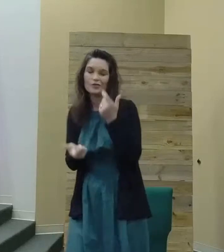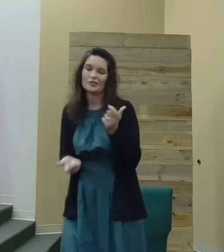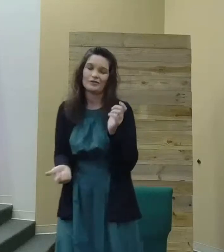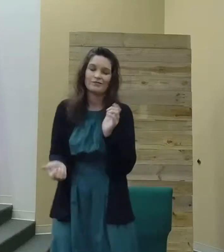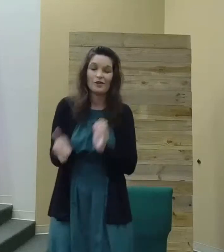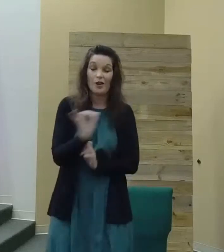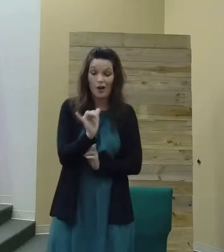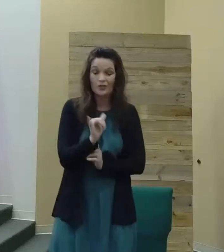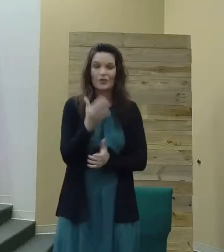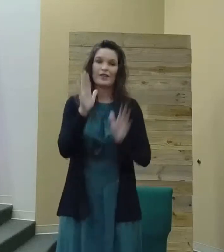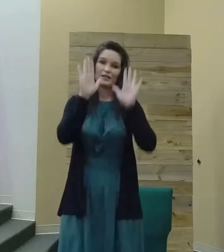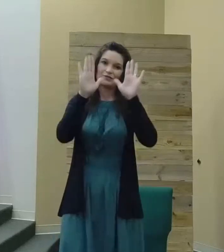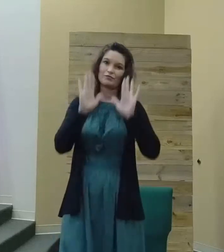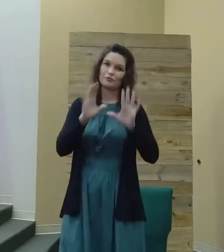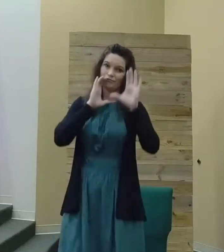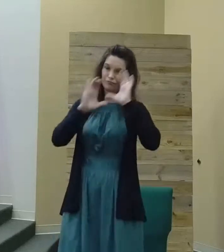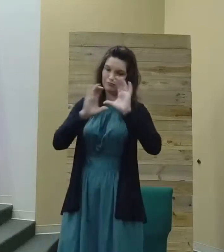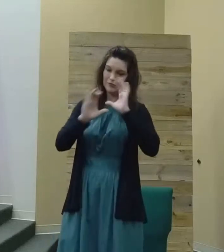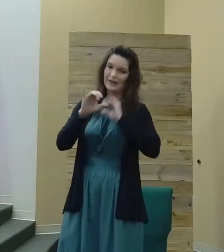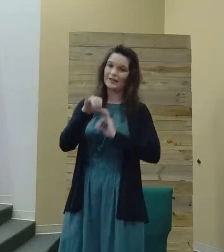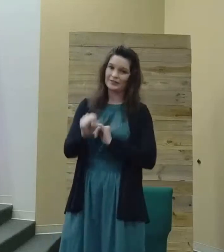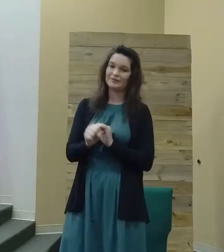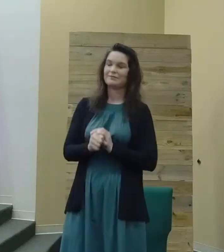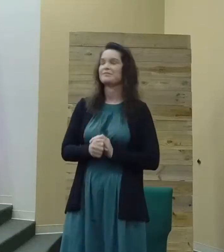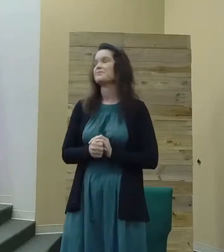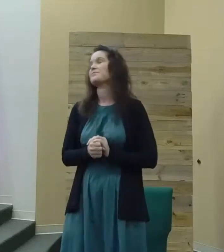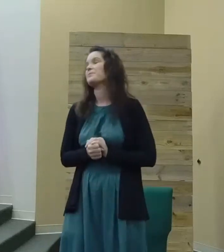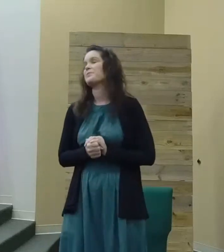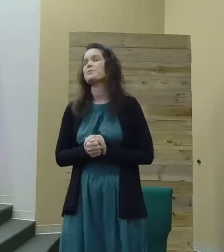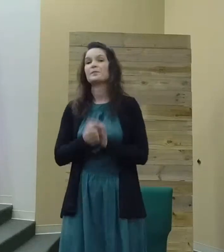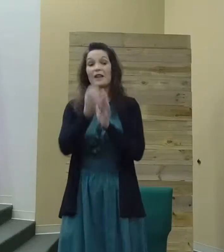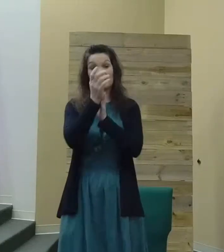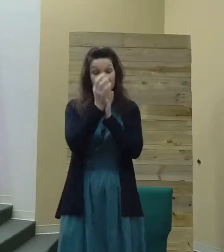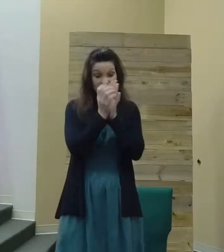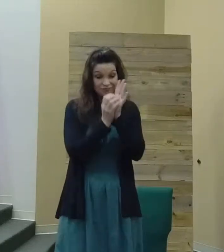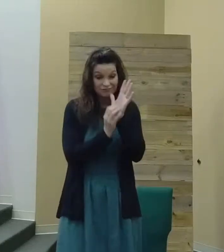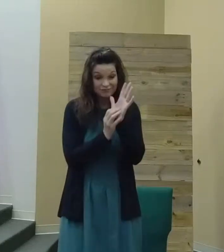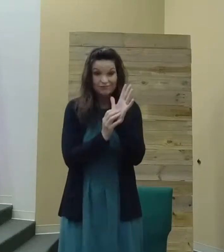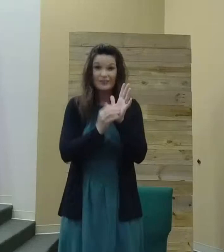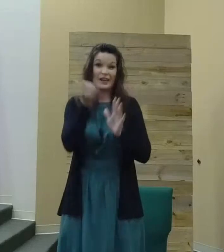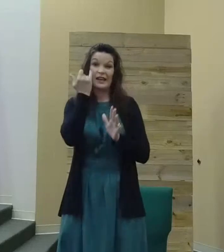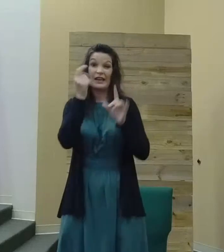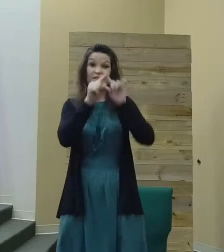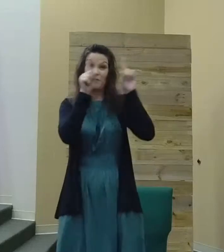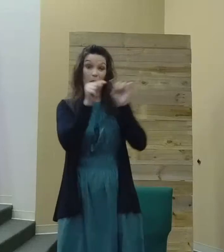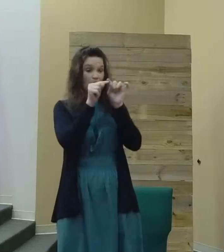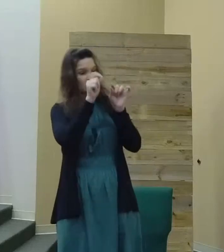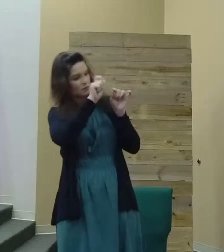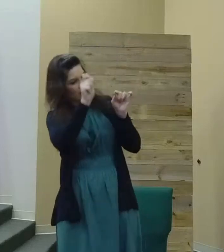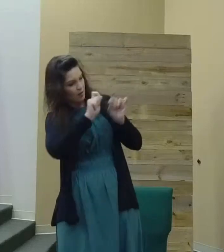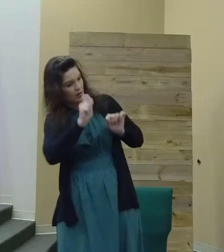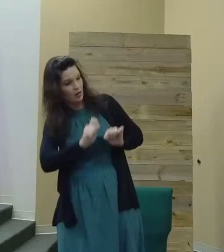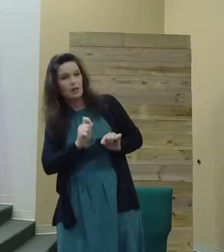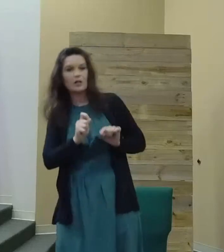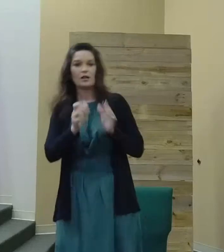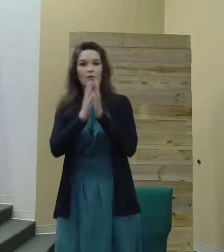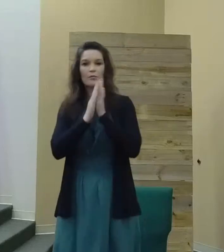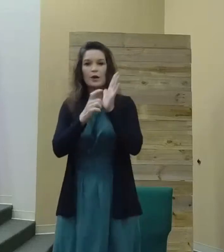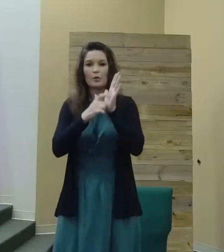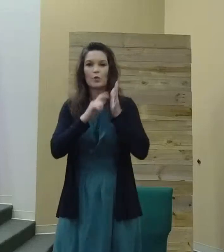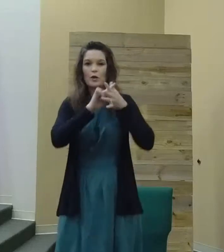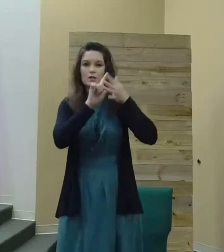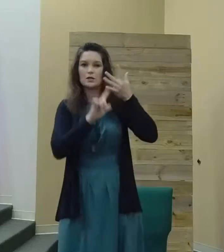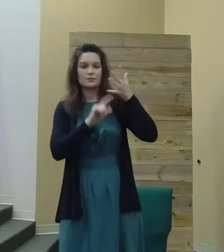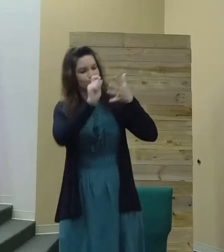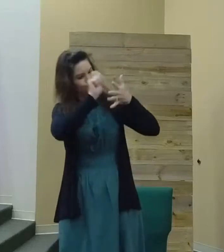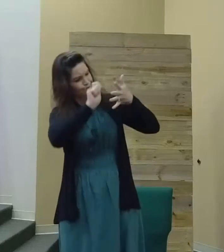that's also, again, a great way to communicate with me. Fill that out, check any of the boxes that are on there. If you have prayer requests, submit